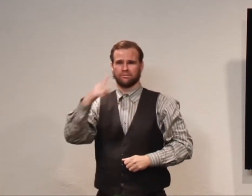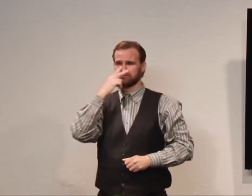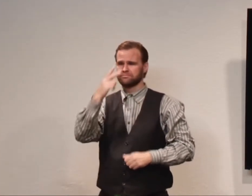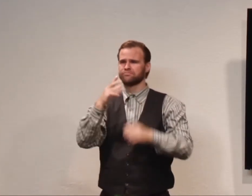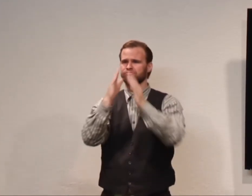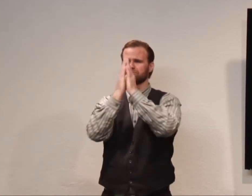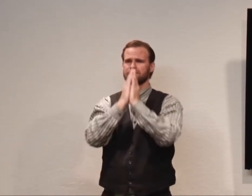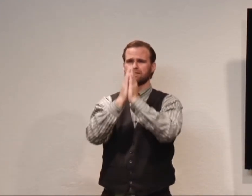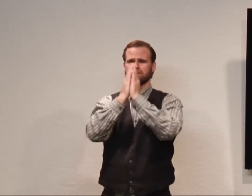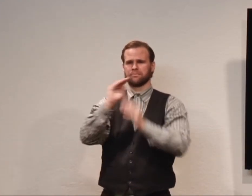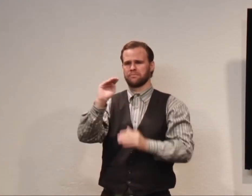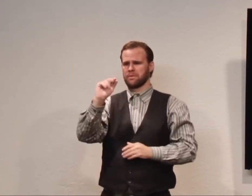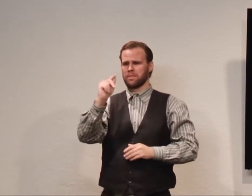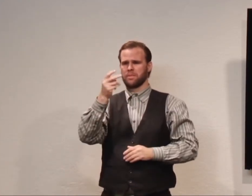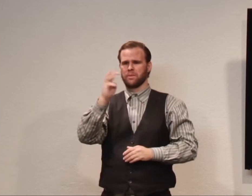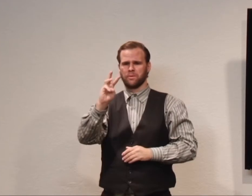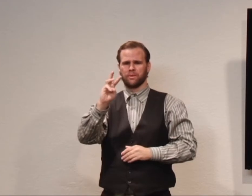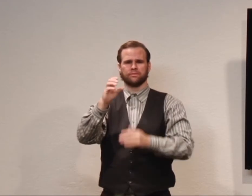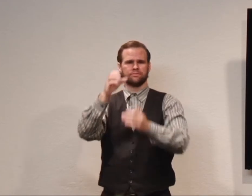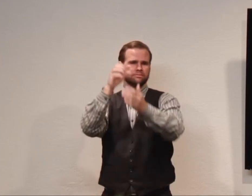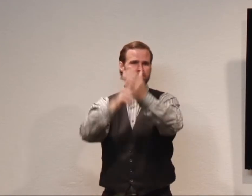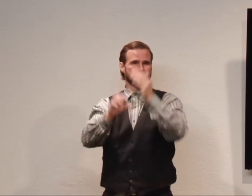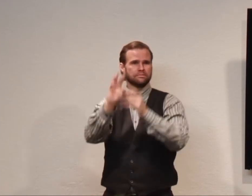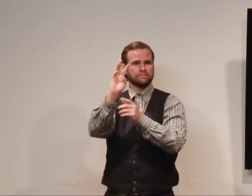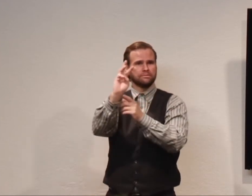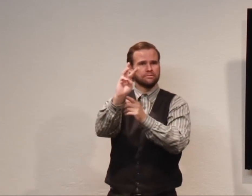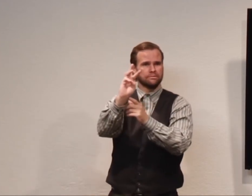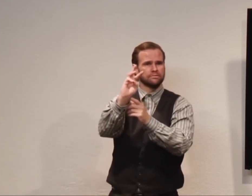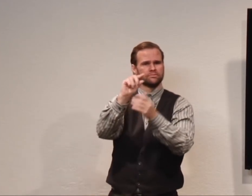starts out with adoration. For